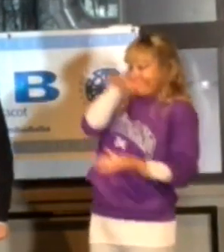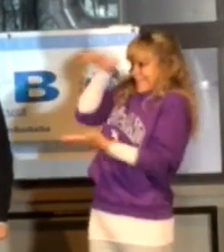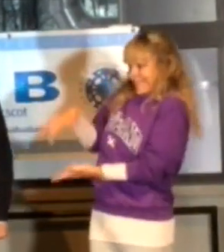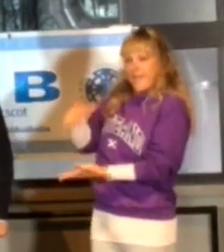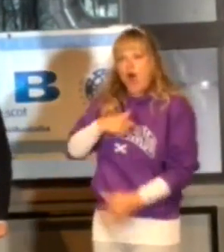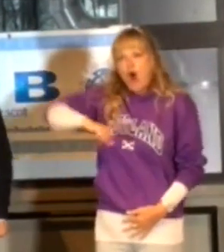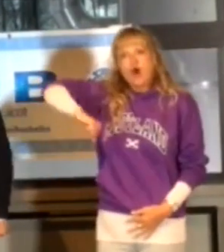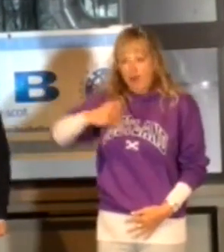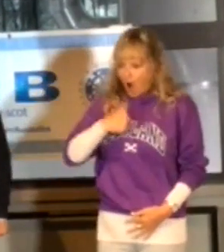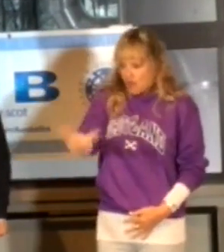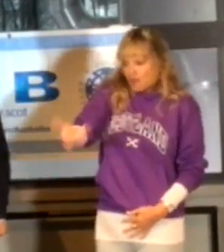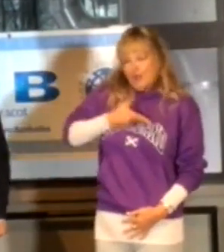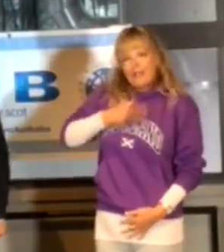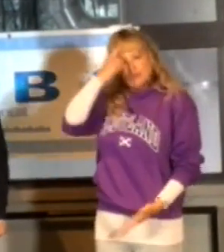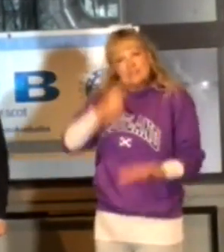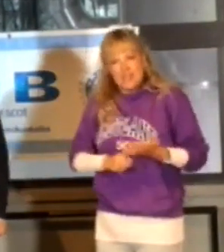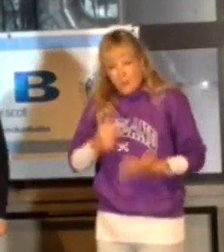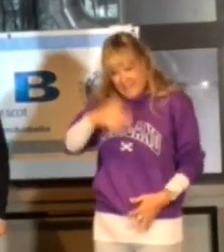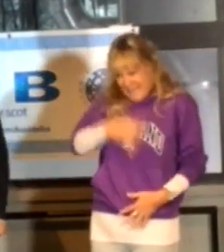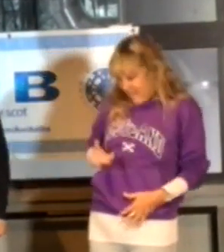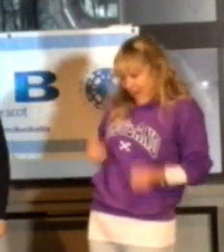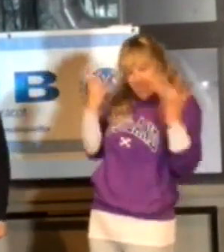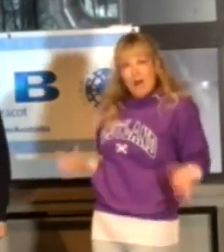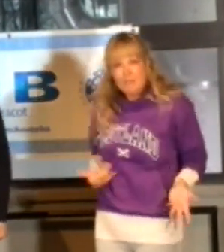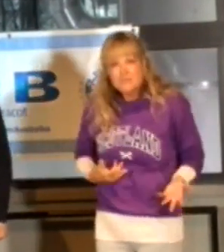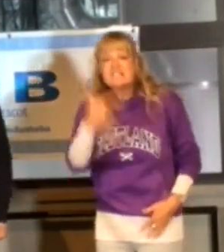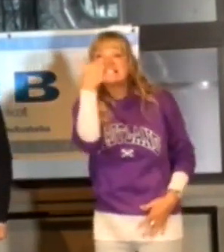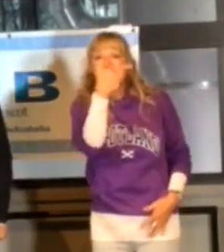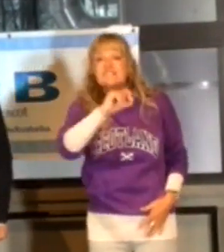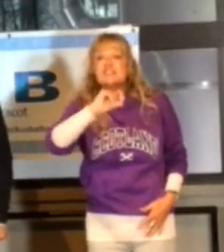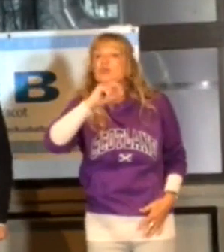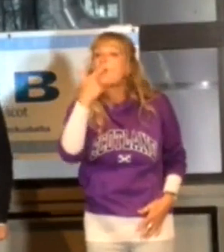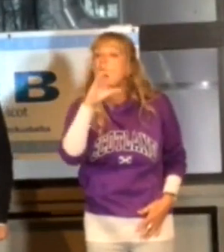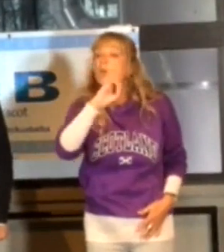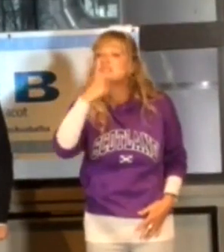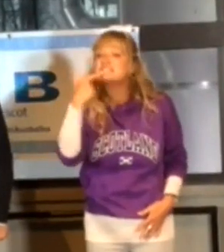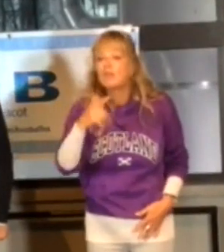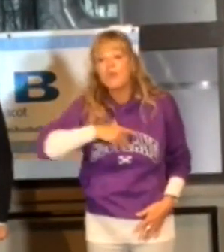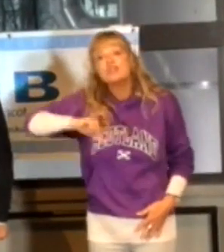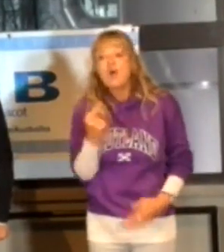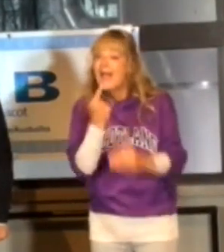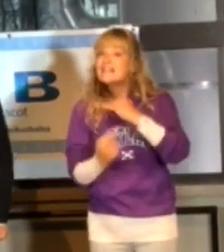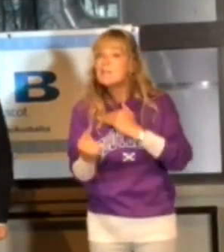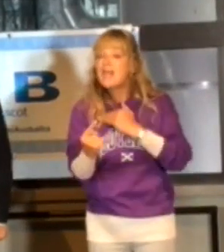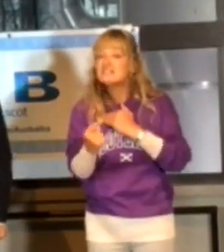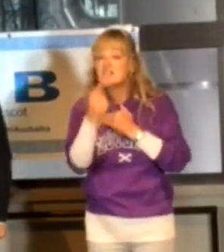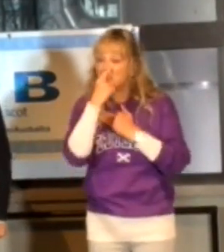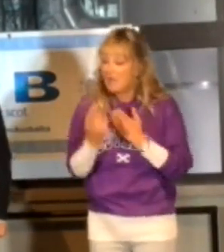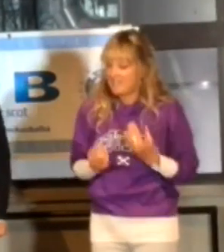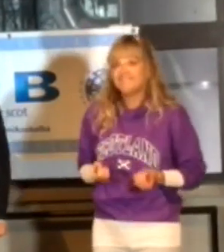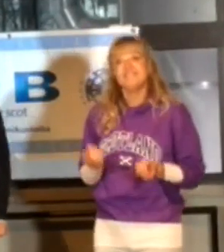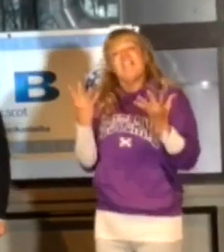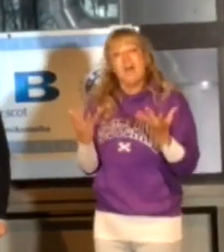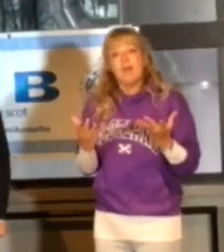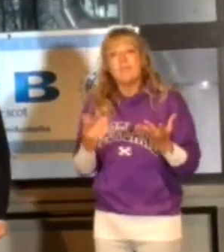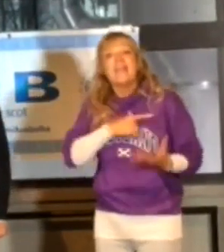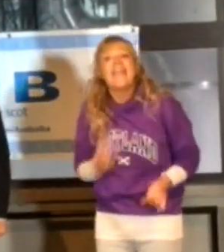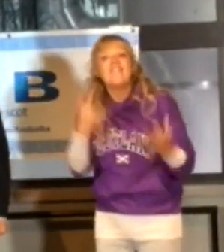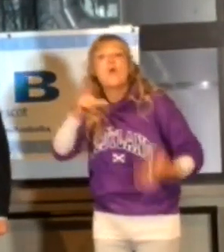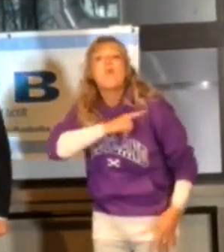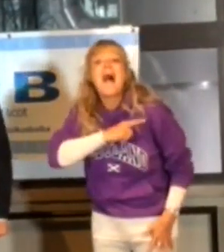to self-determination. In 1707, when Scotland's independence was given up, it was given up